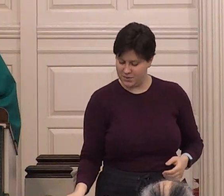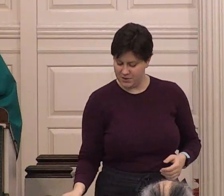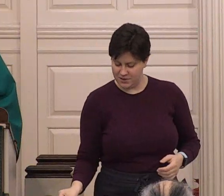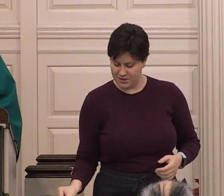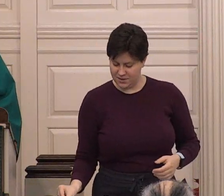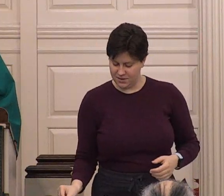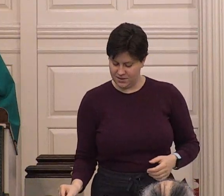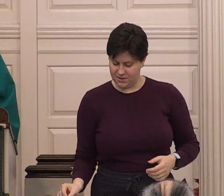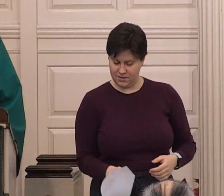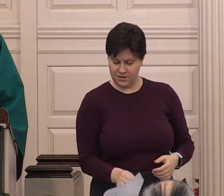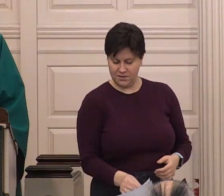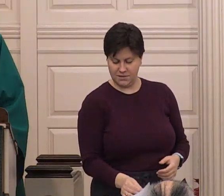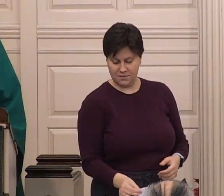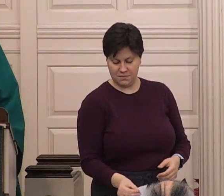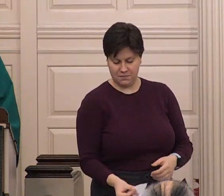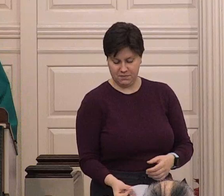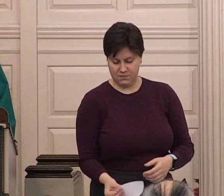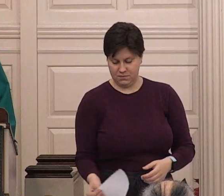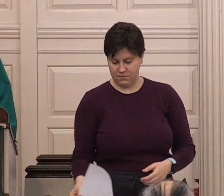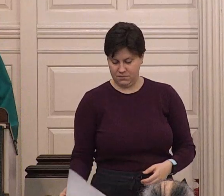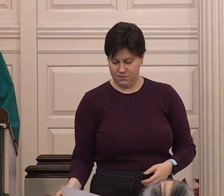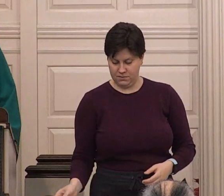alleluia.